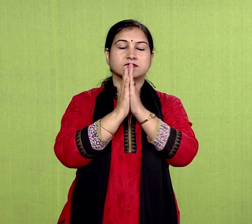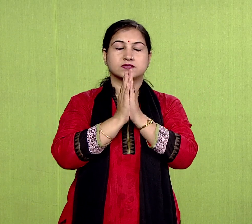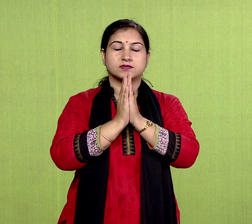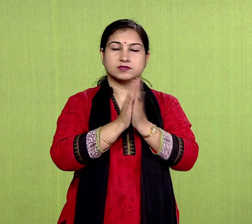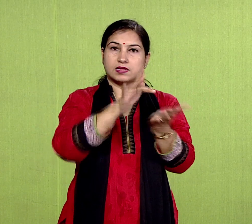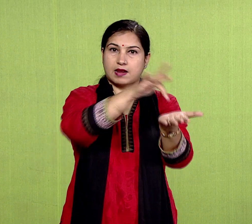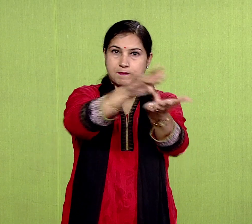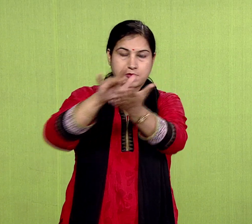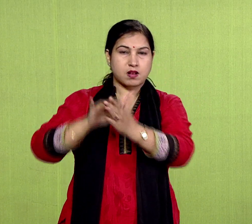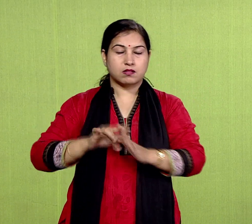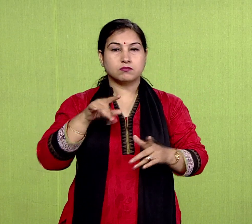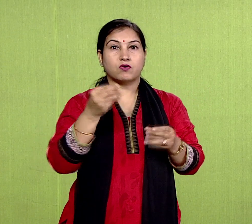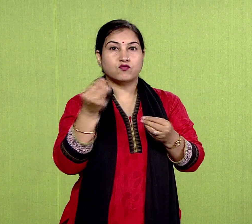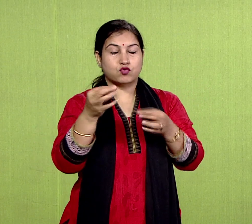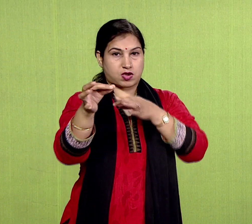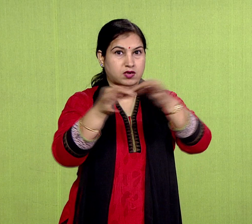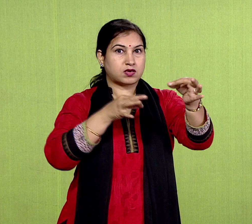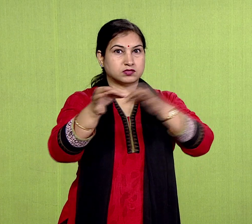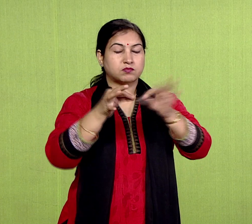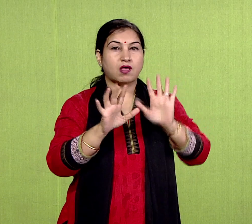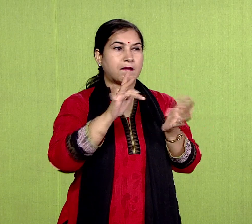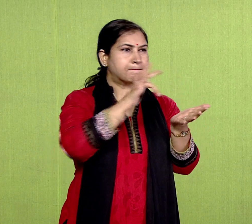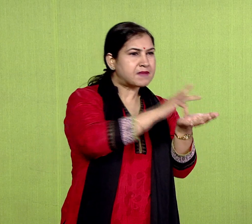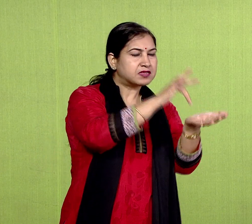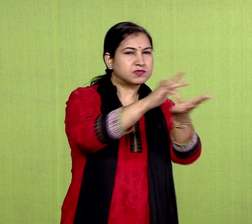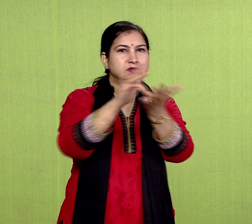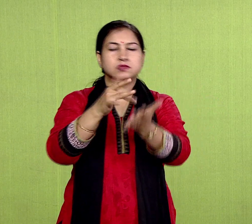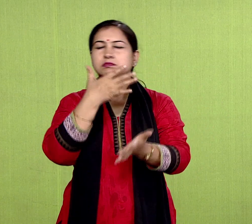are few examples of beautiful Indian art.